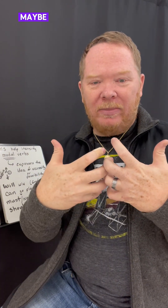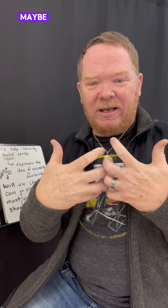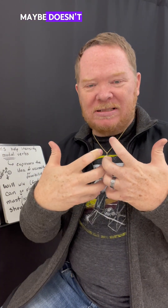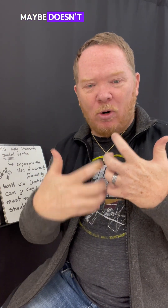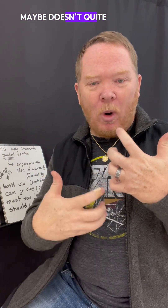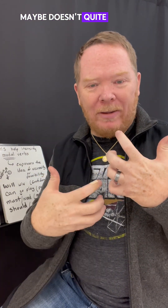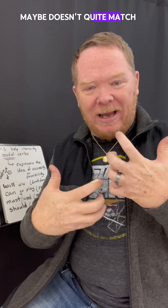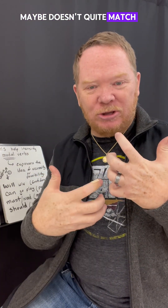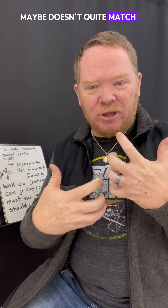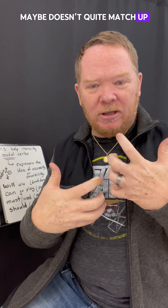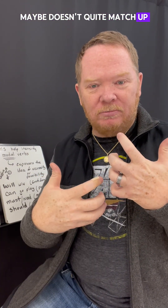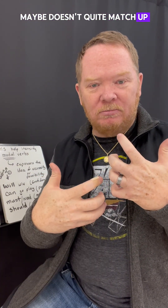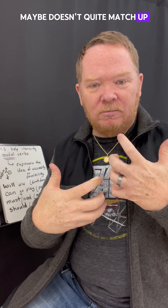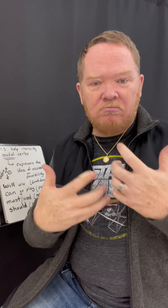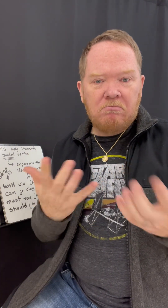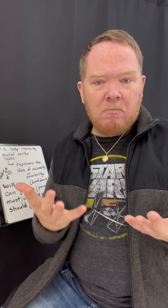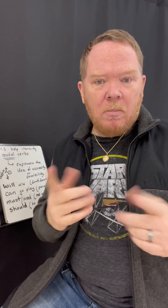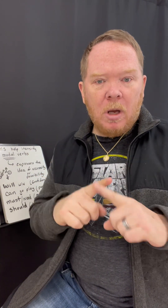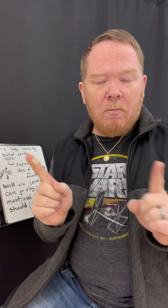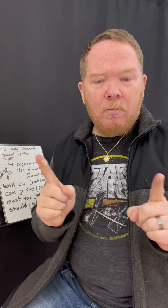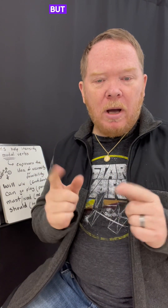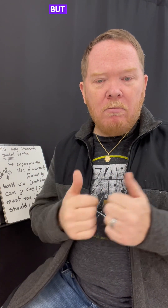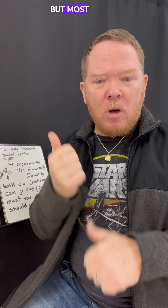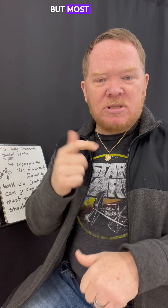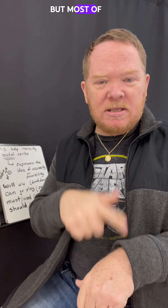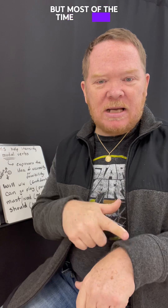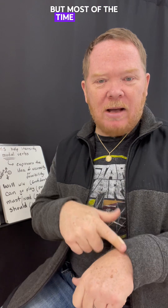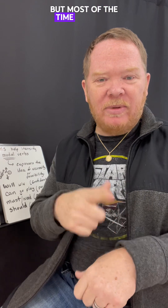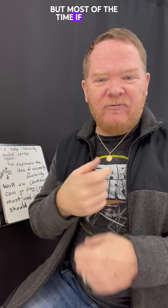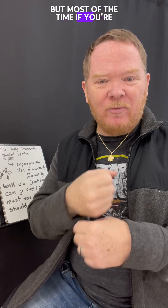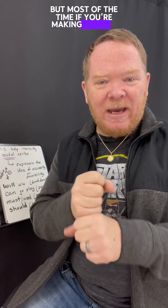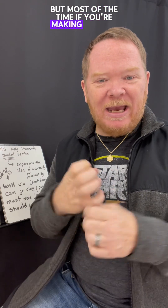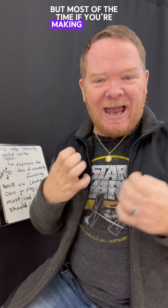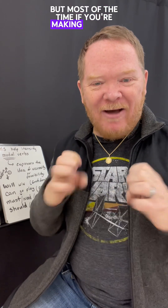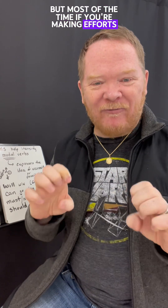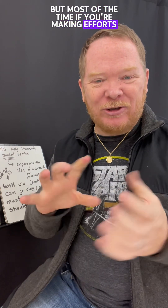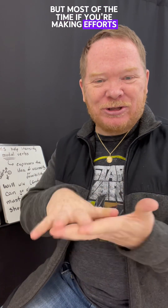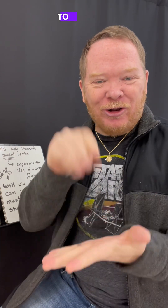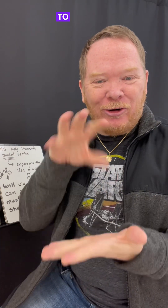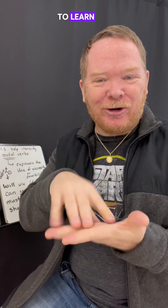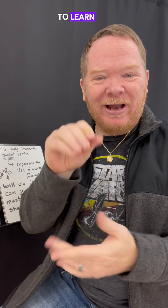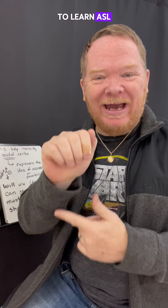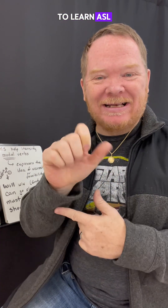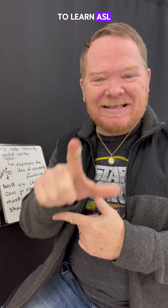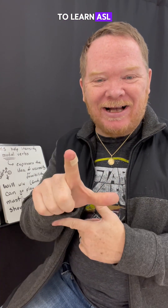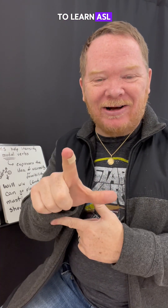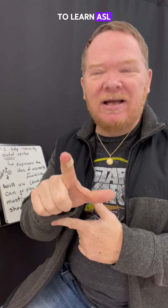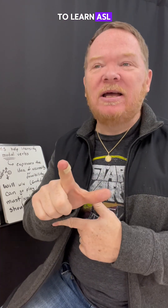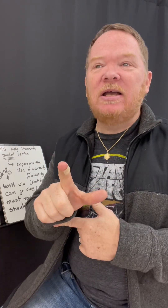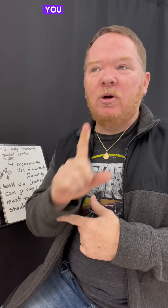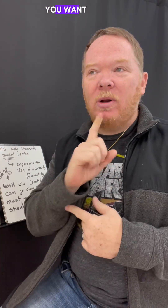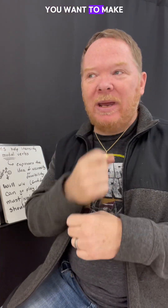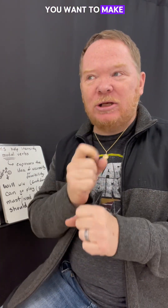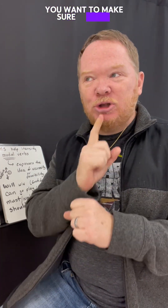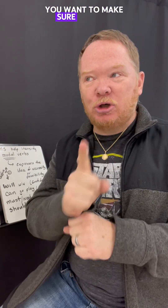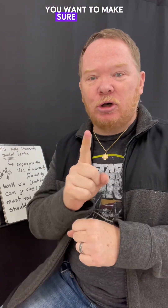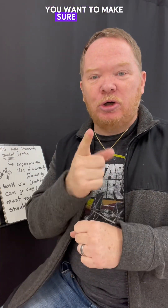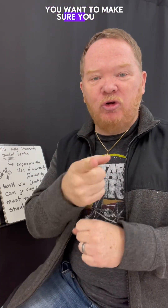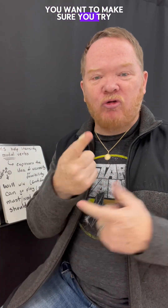doesn't quite match up. But most of the time, if you're making efforts to learn ASL, you want to make sure you try